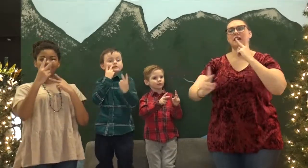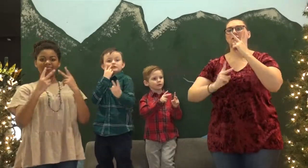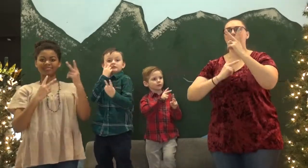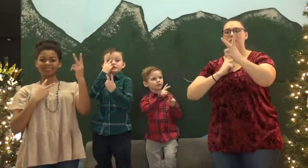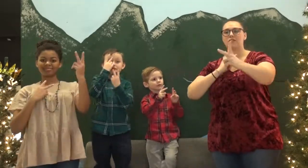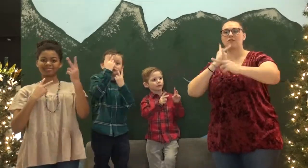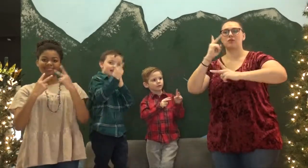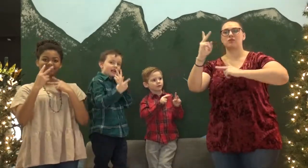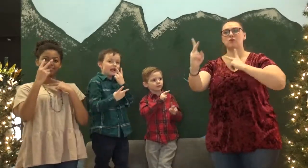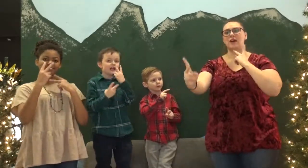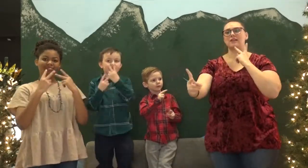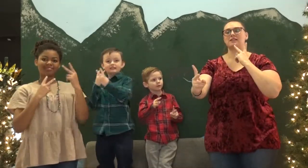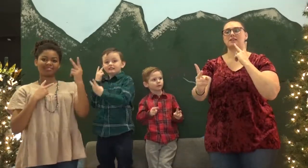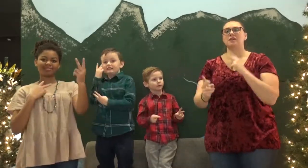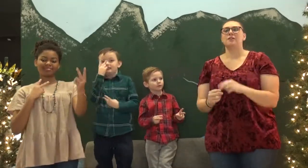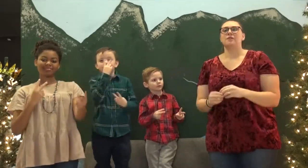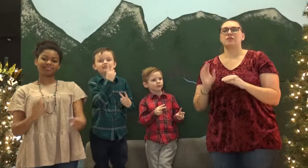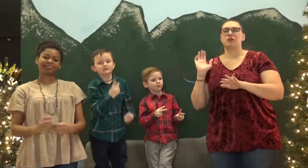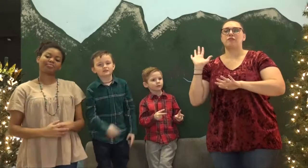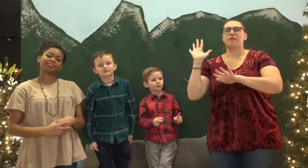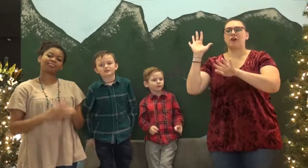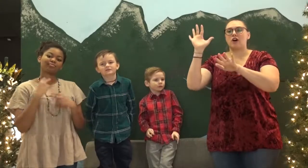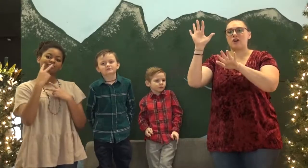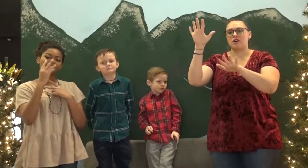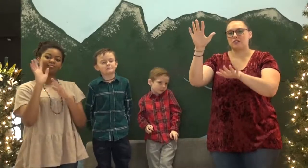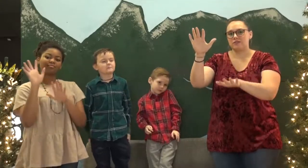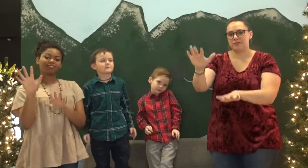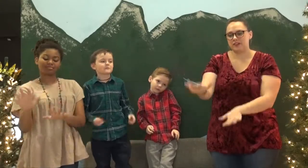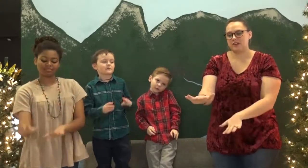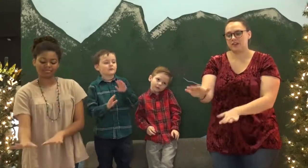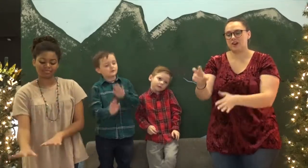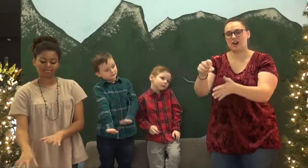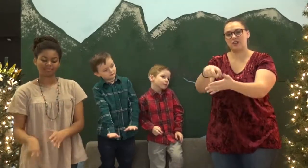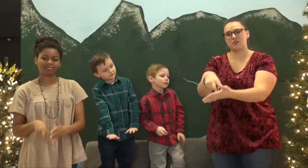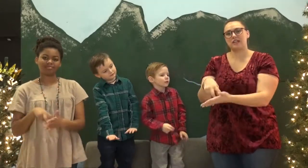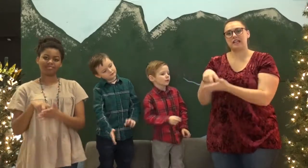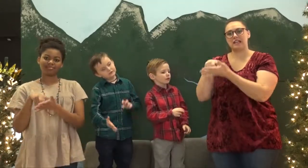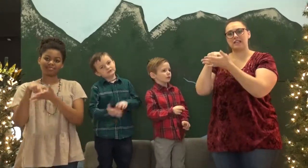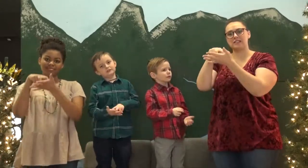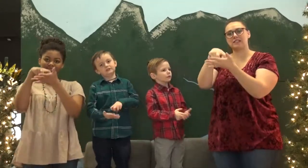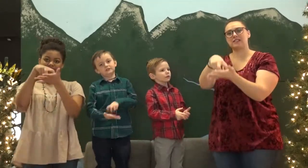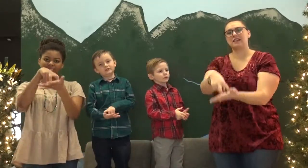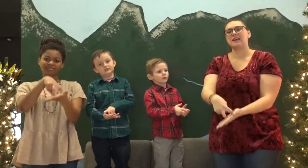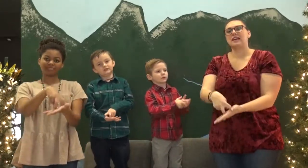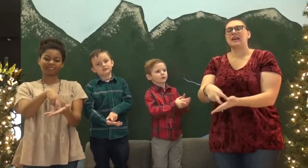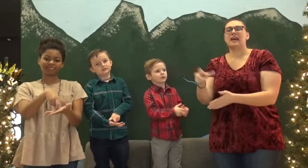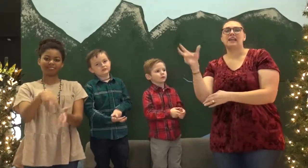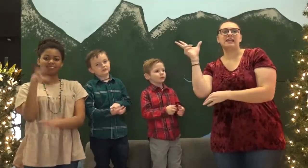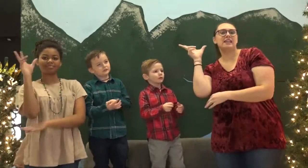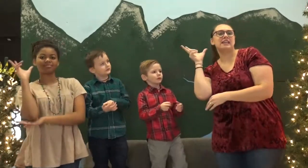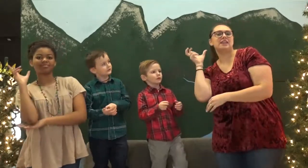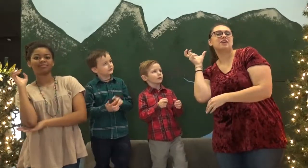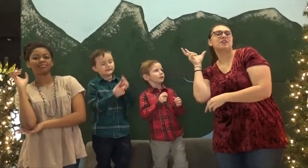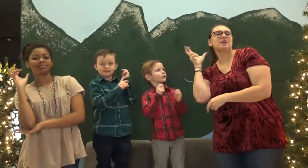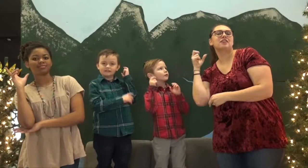from your throat twice. So fall on your knees and hear